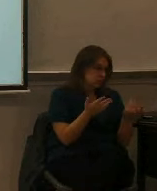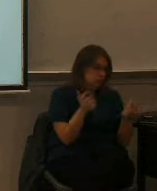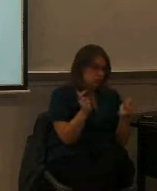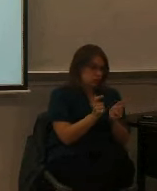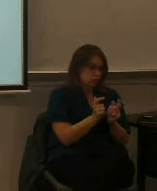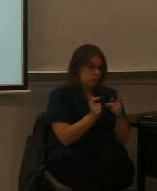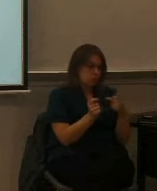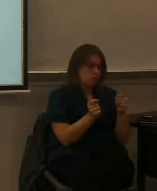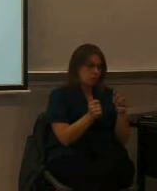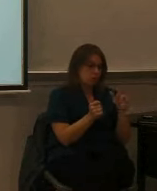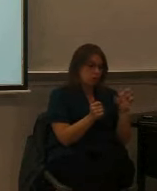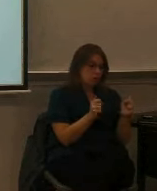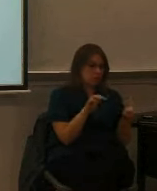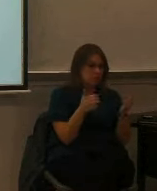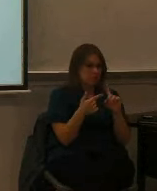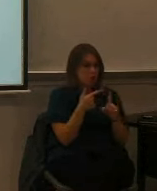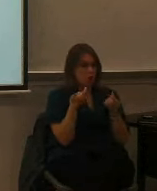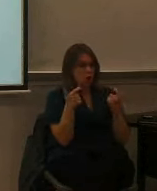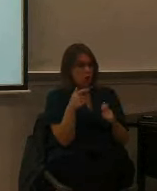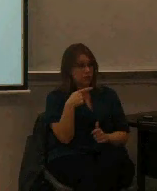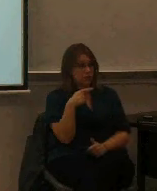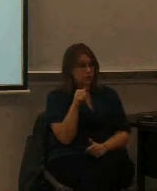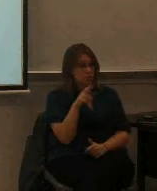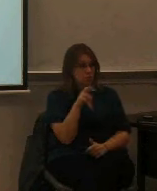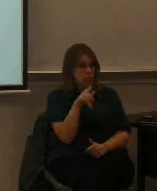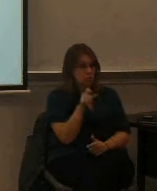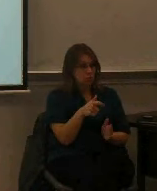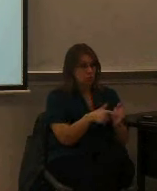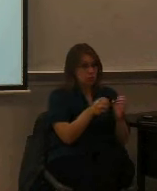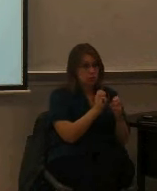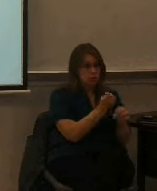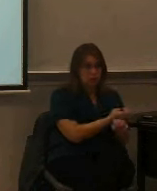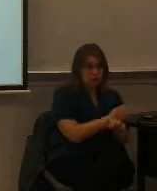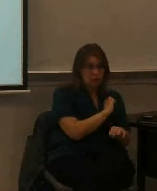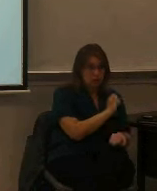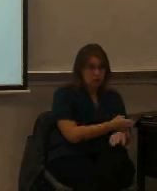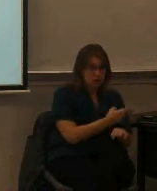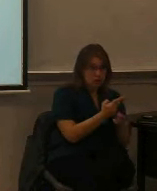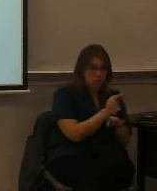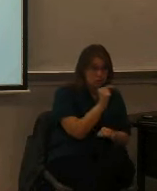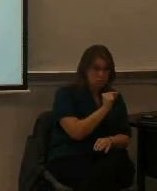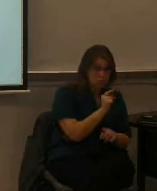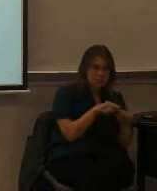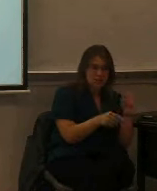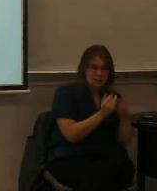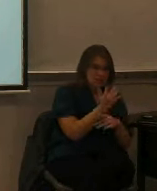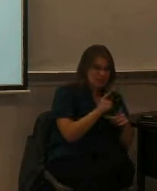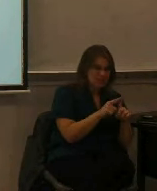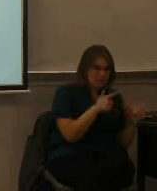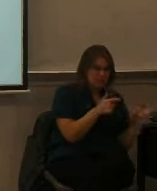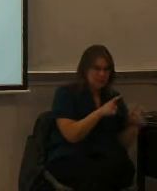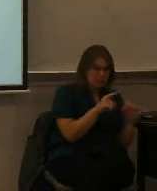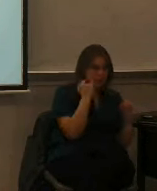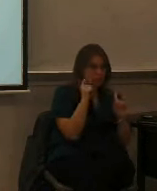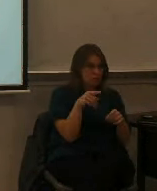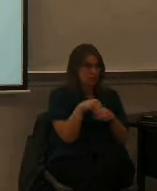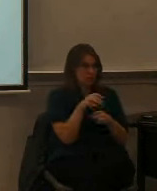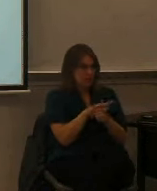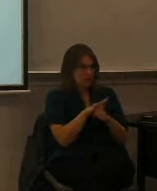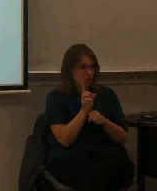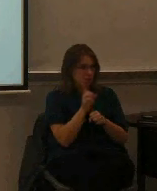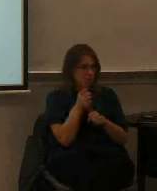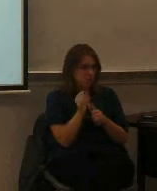particles or large particles. It takes more energy to use small particles. You can't grow as fast, but if you're getting into an area where